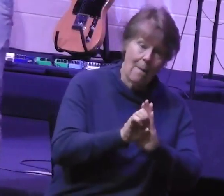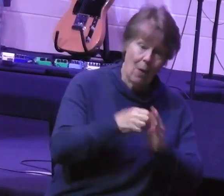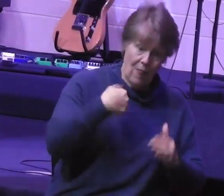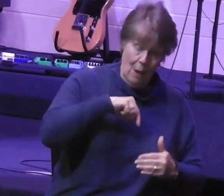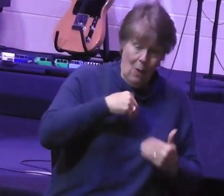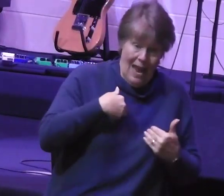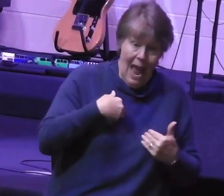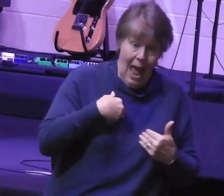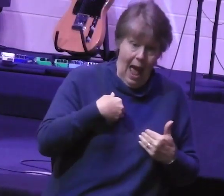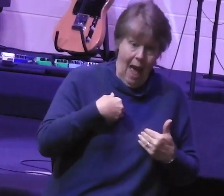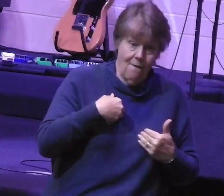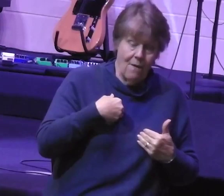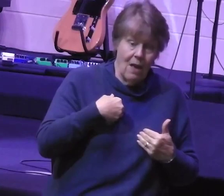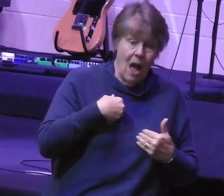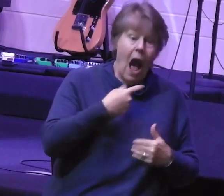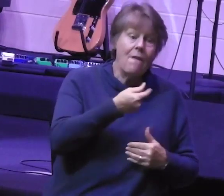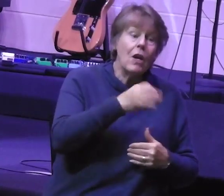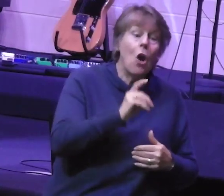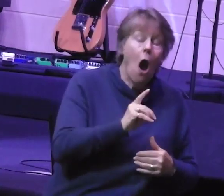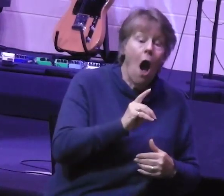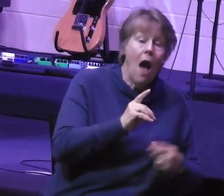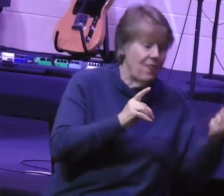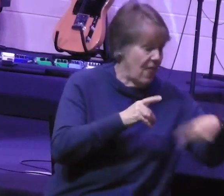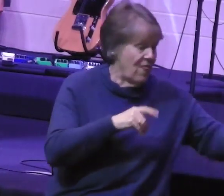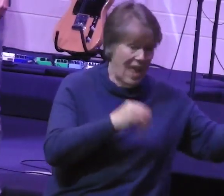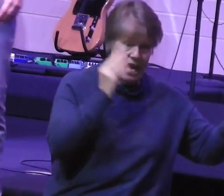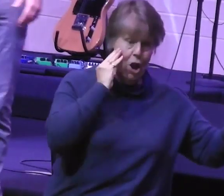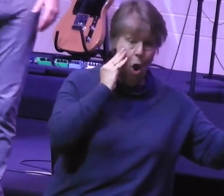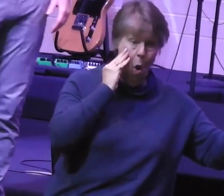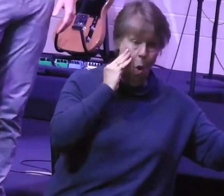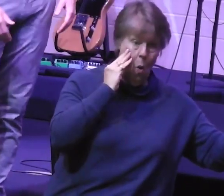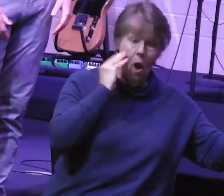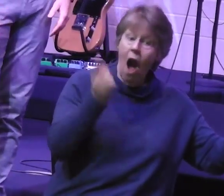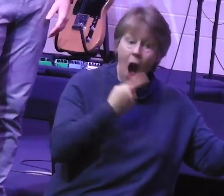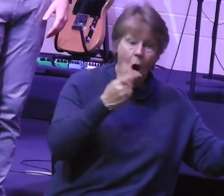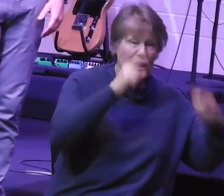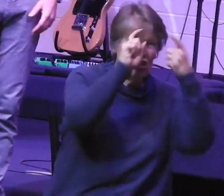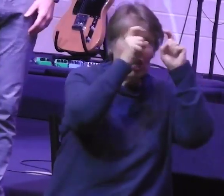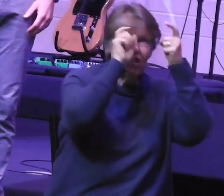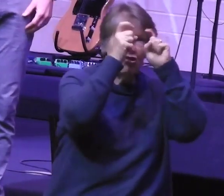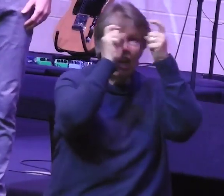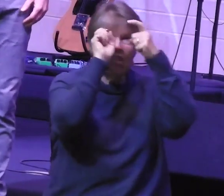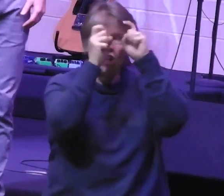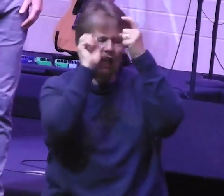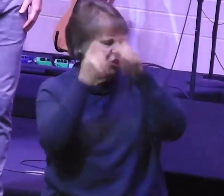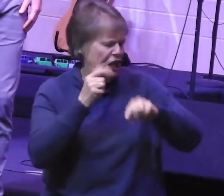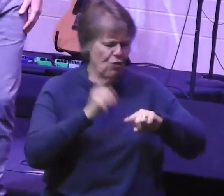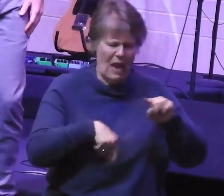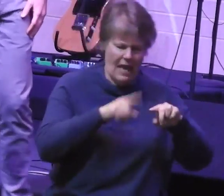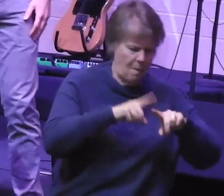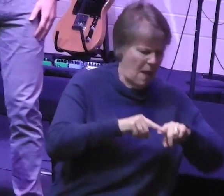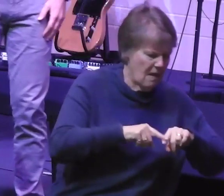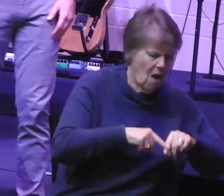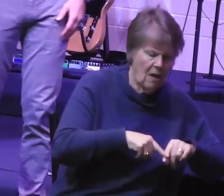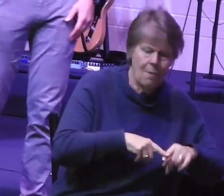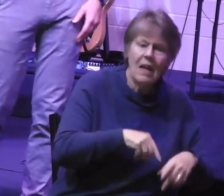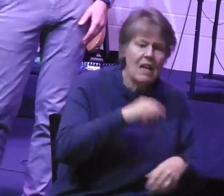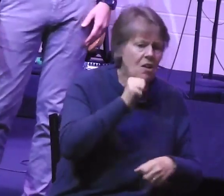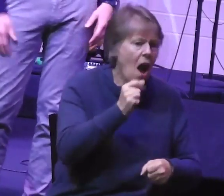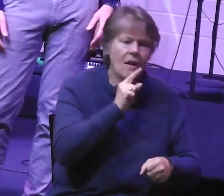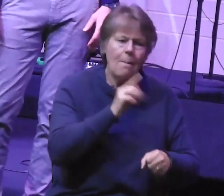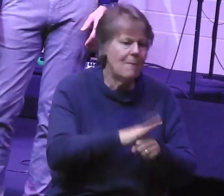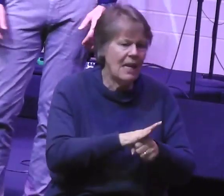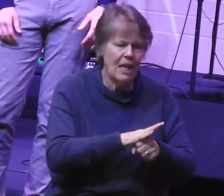god who constantly changed his mind, who is unpredictable and unreliable, and fairly uncommitted